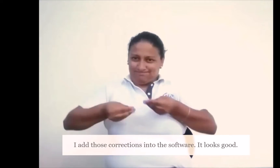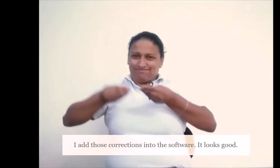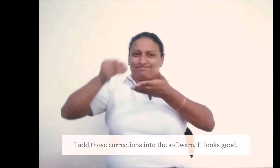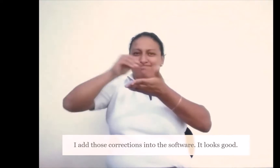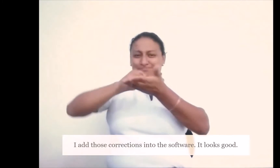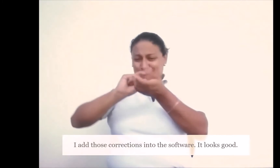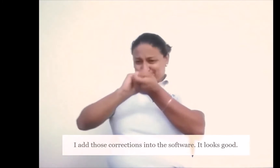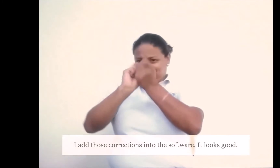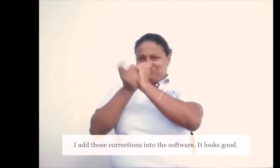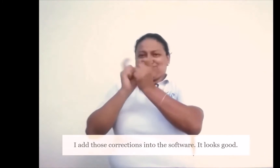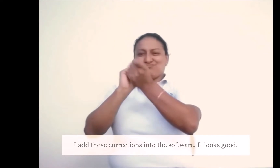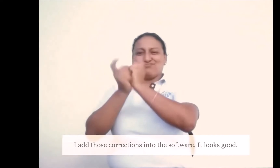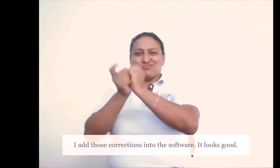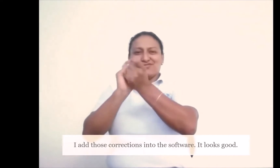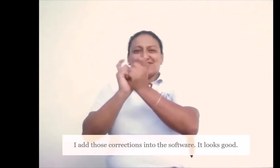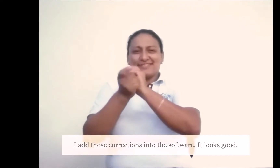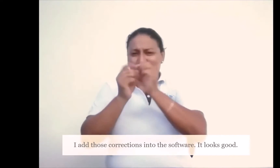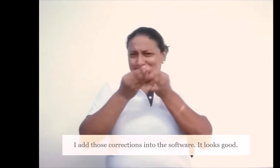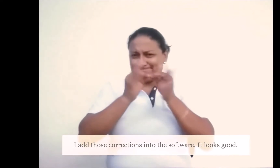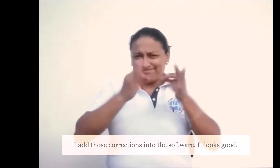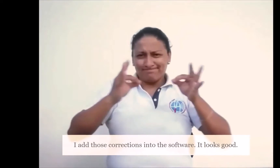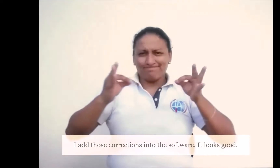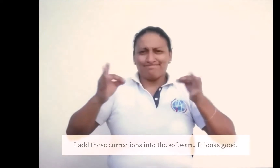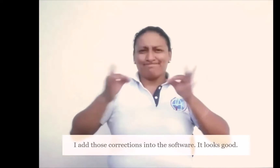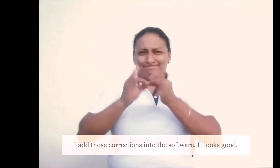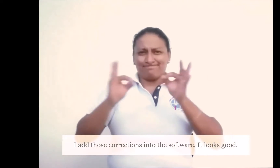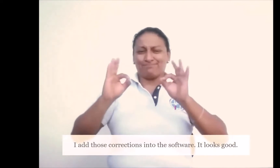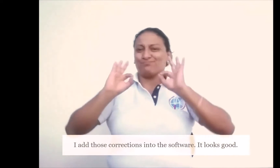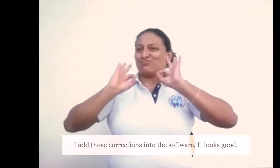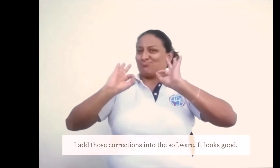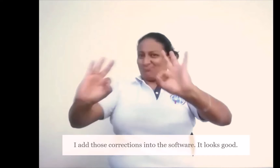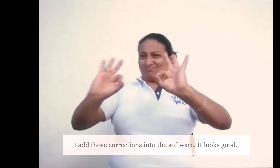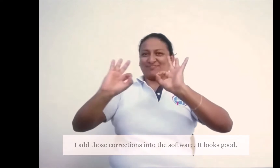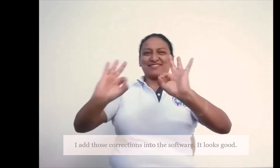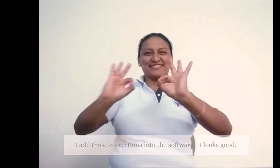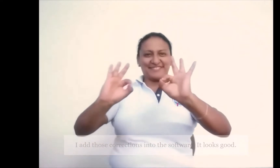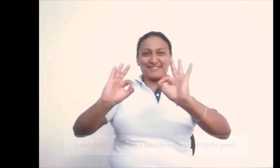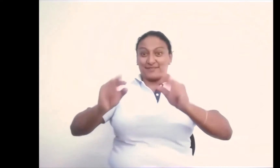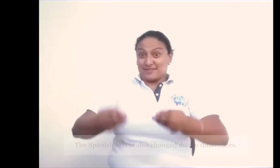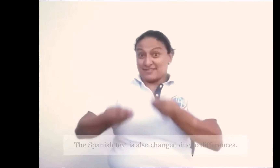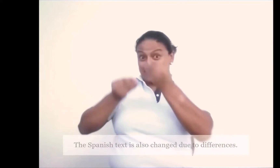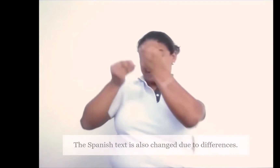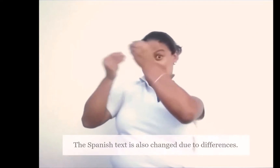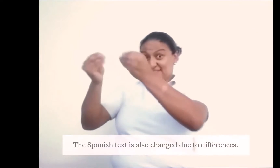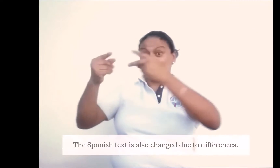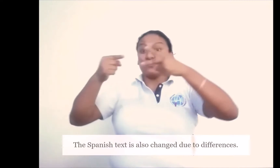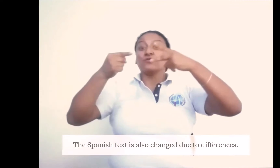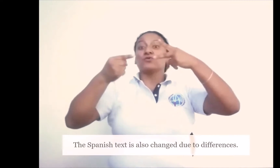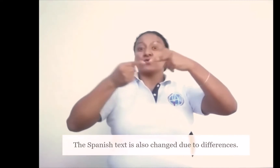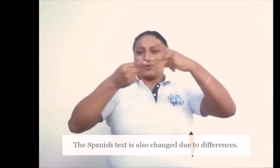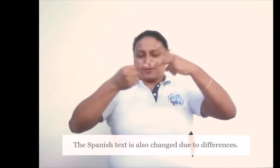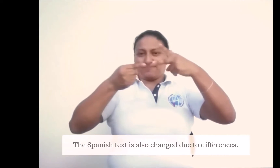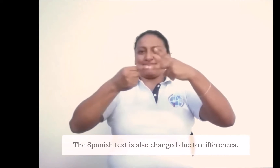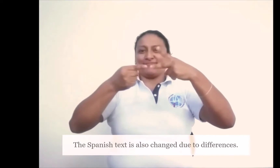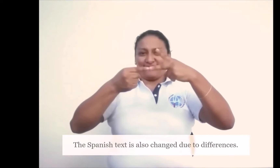I add those corrections into the software. It looks good. The Spanish